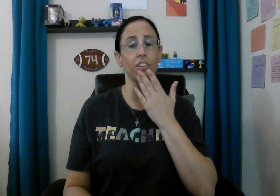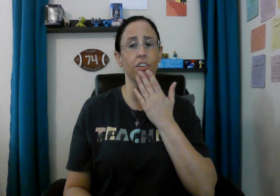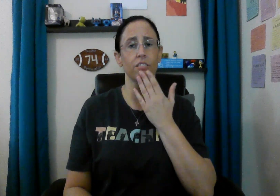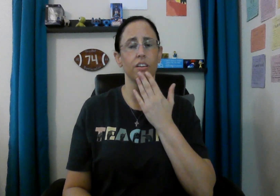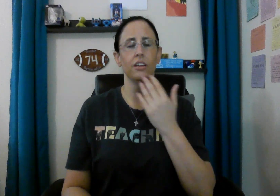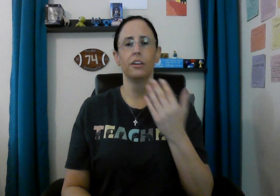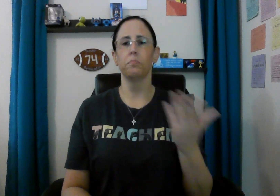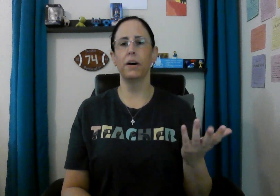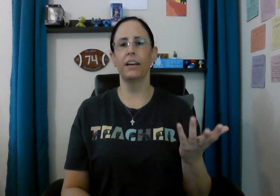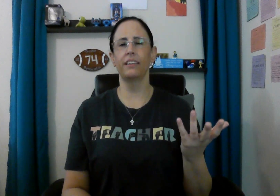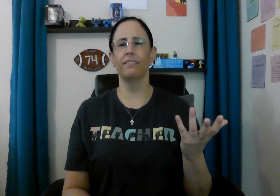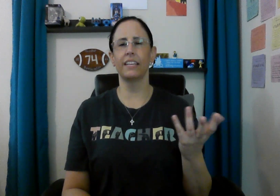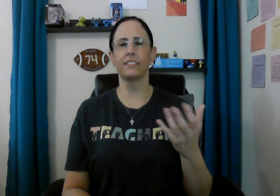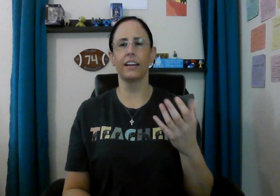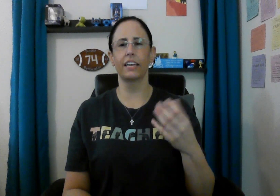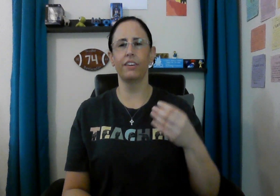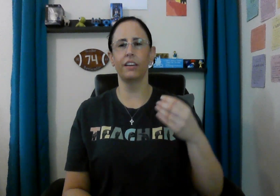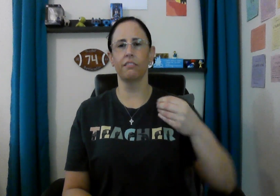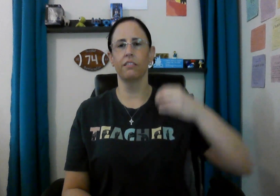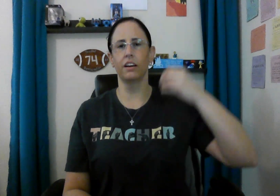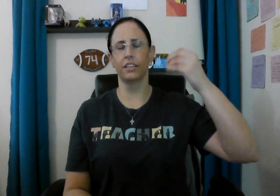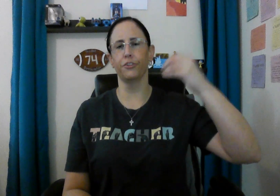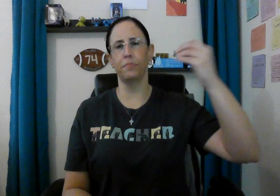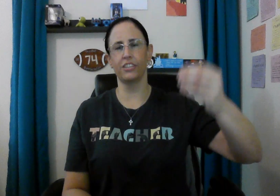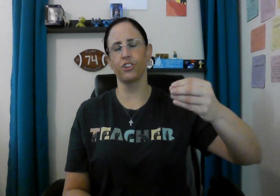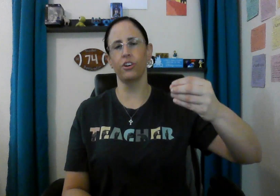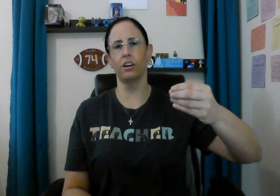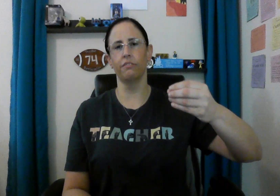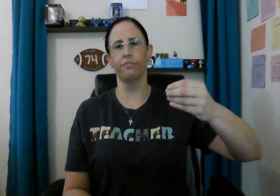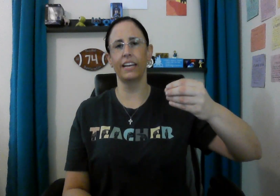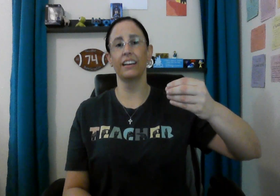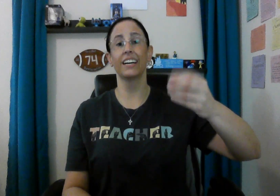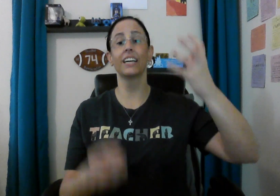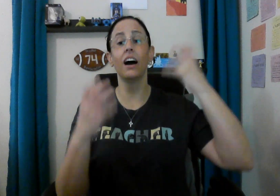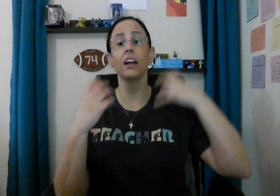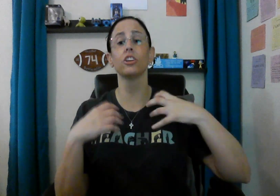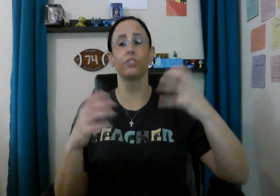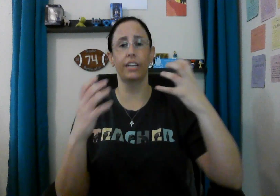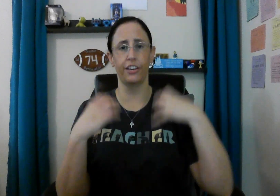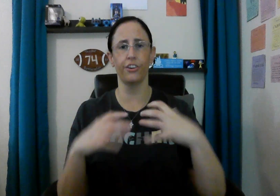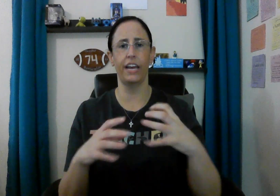color, but that's not giving a clear picture of like coloring your hair.